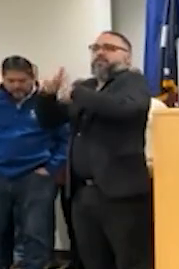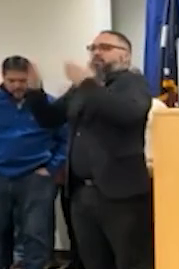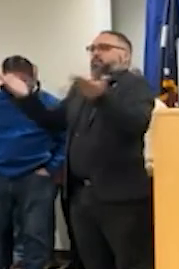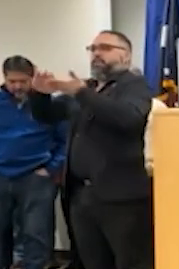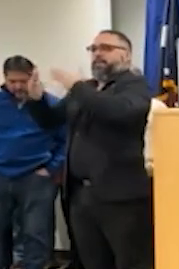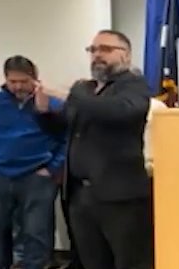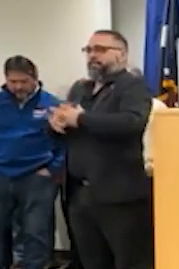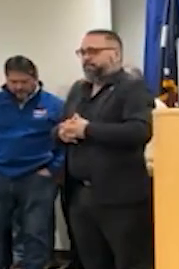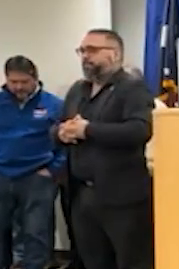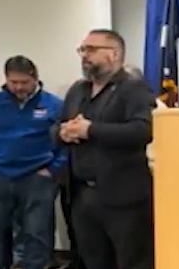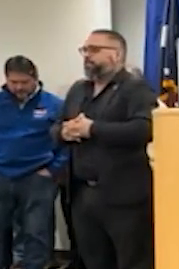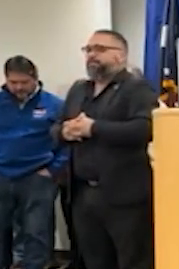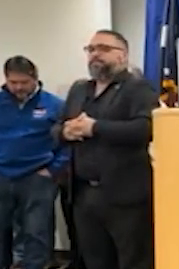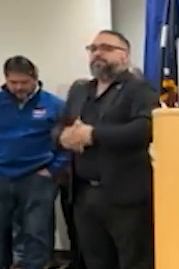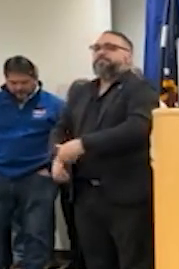city.